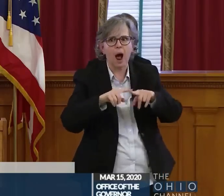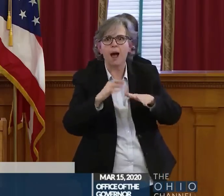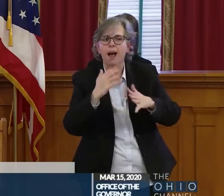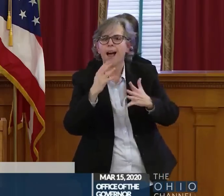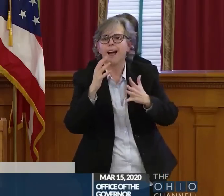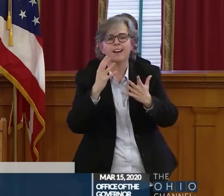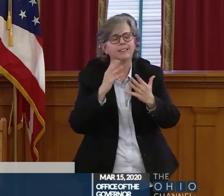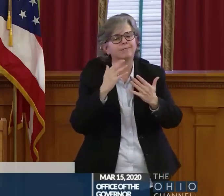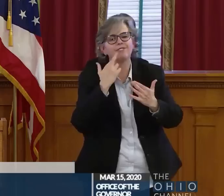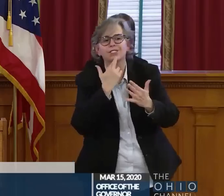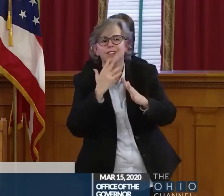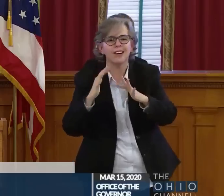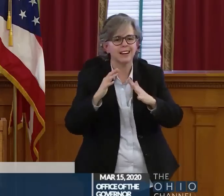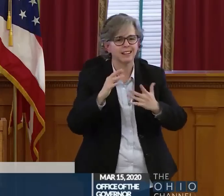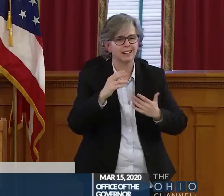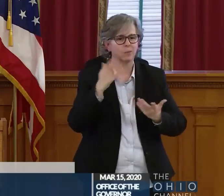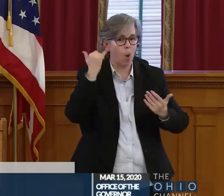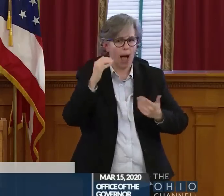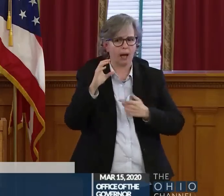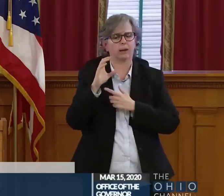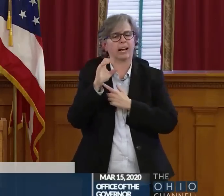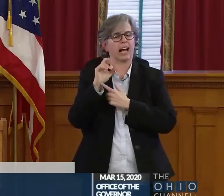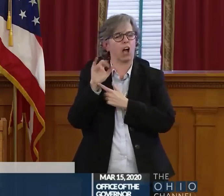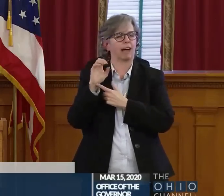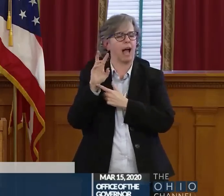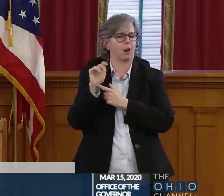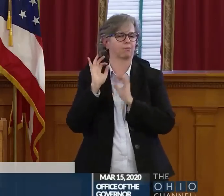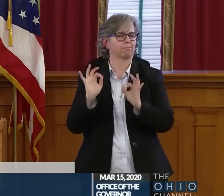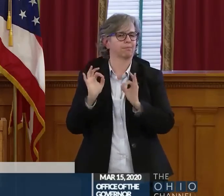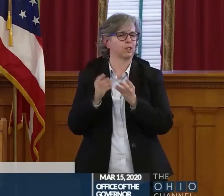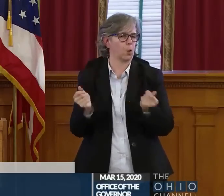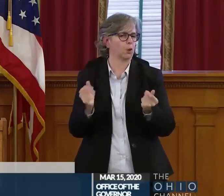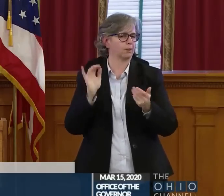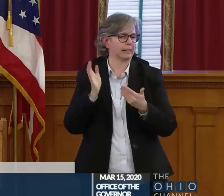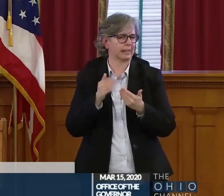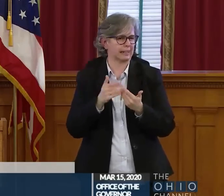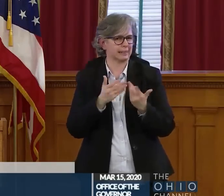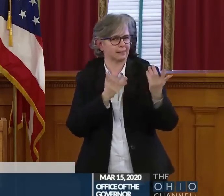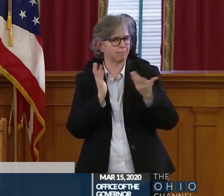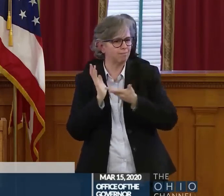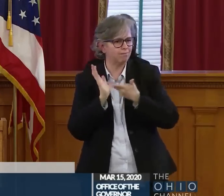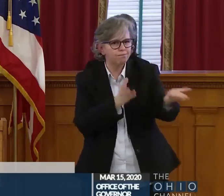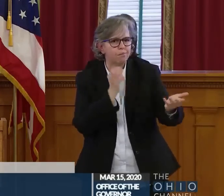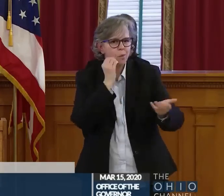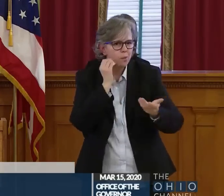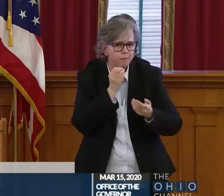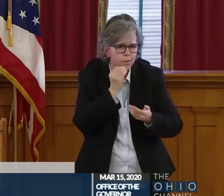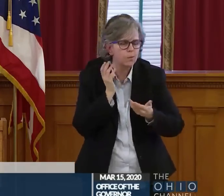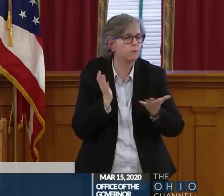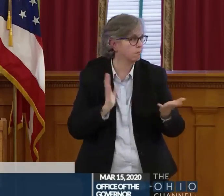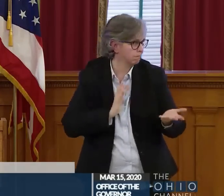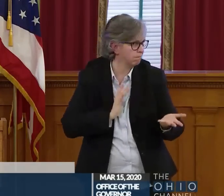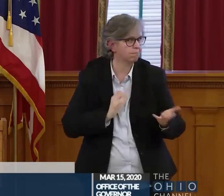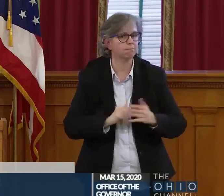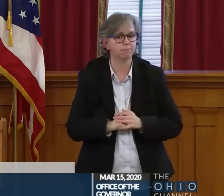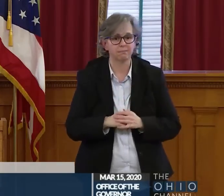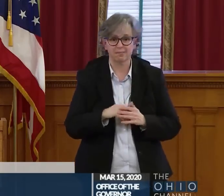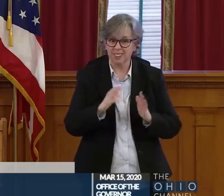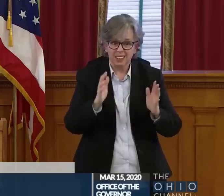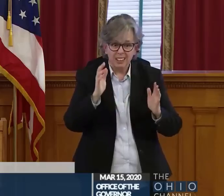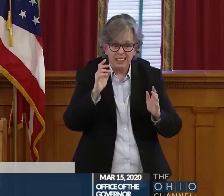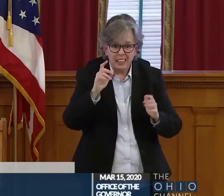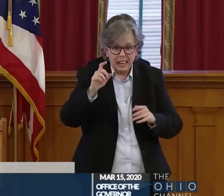delivery is still so needed, because we need that, because there's so much pressure on our stores right now. But if it is not essential, you